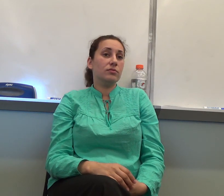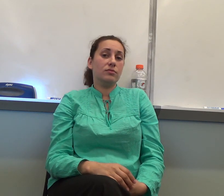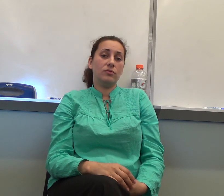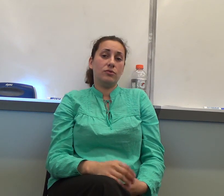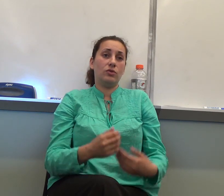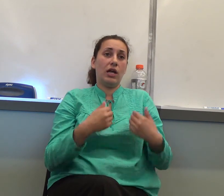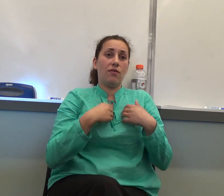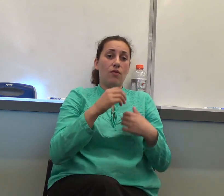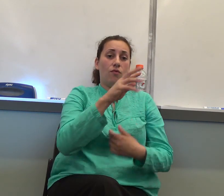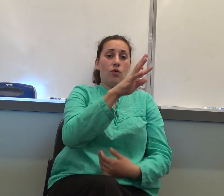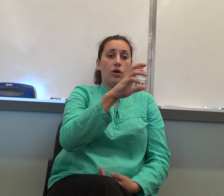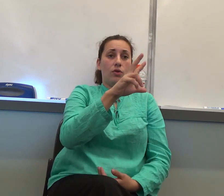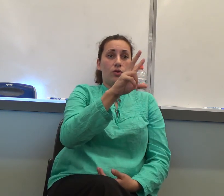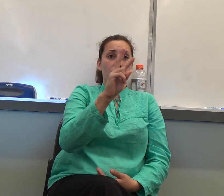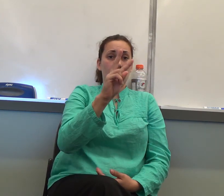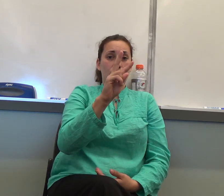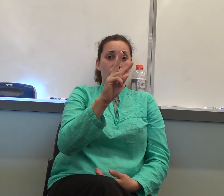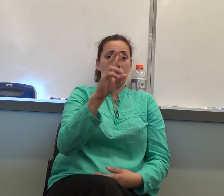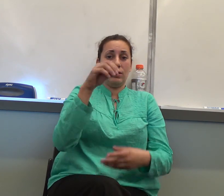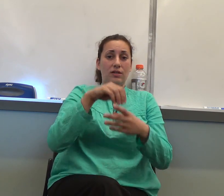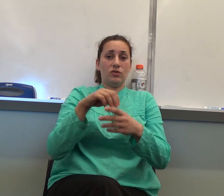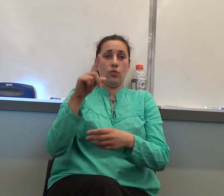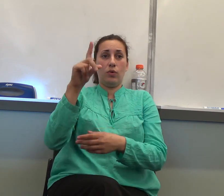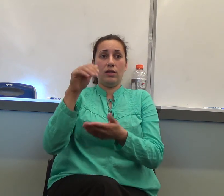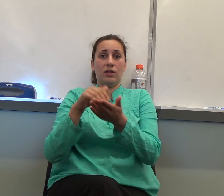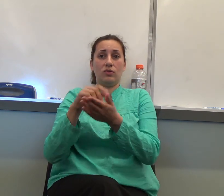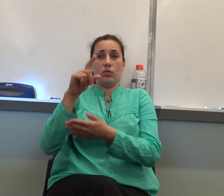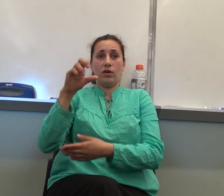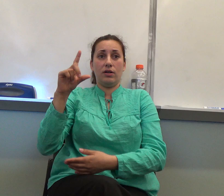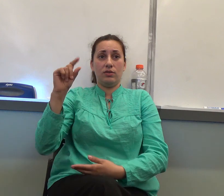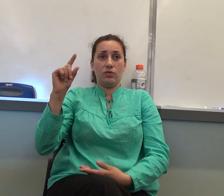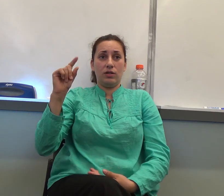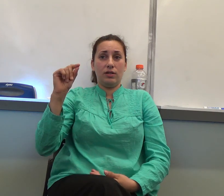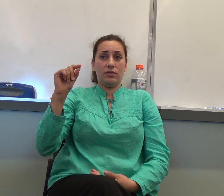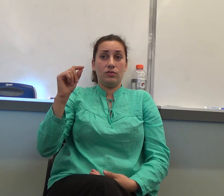432 to 1,120, 2 times, no?